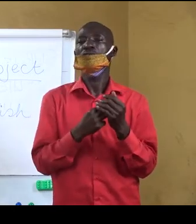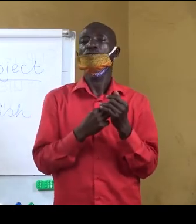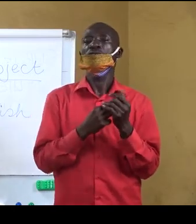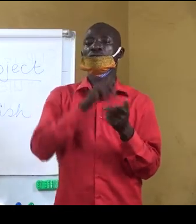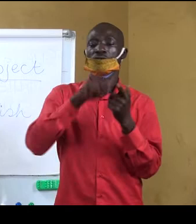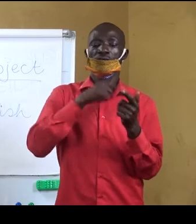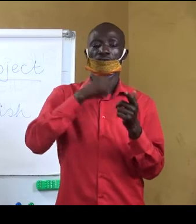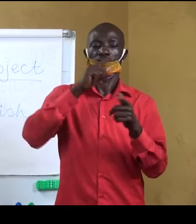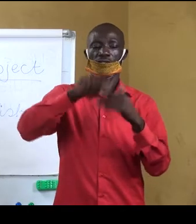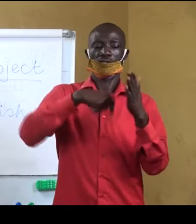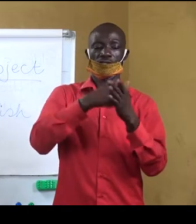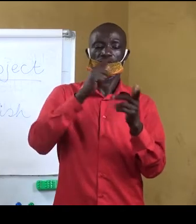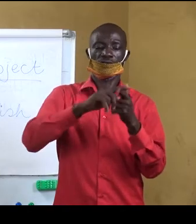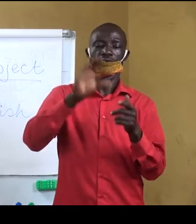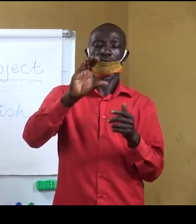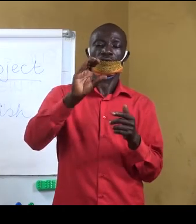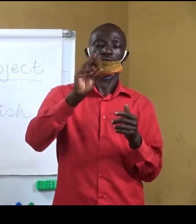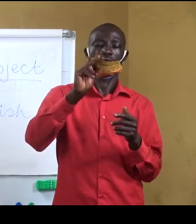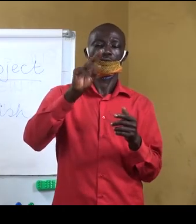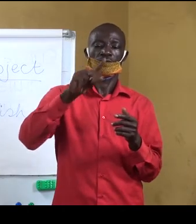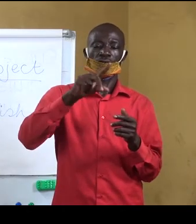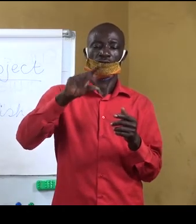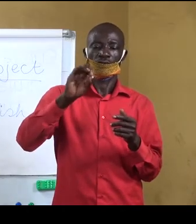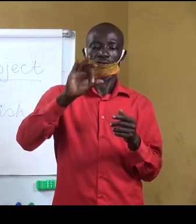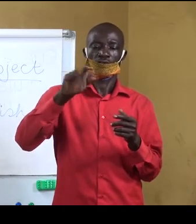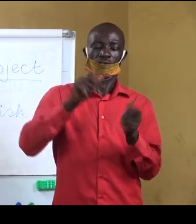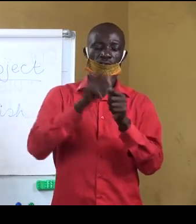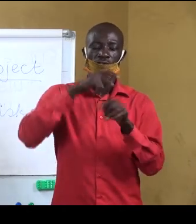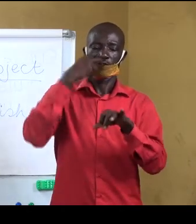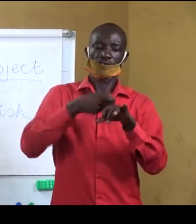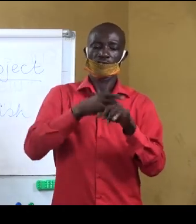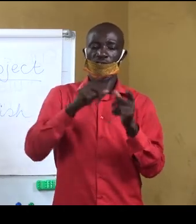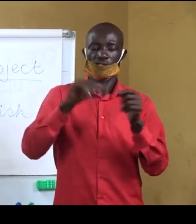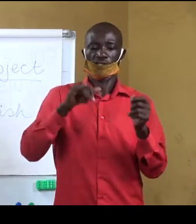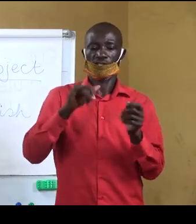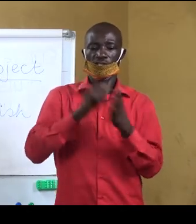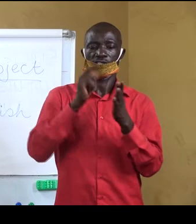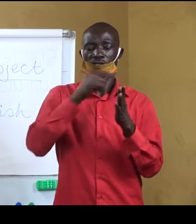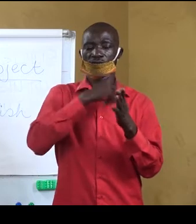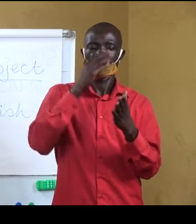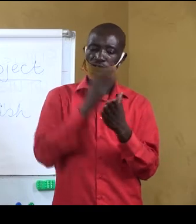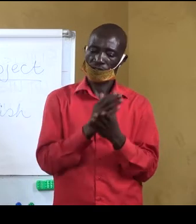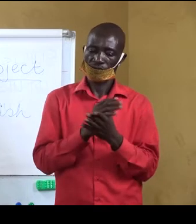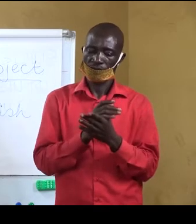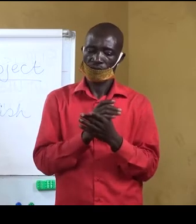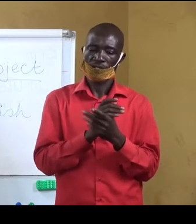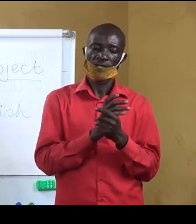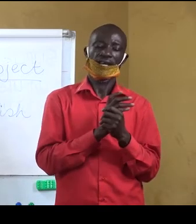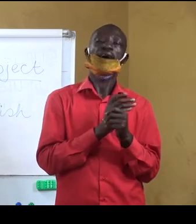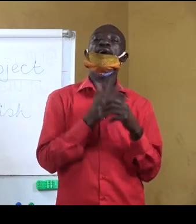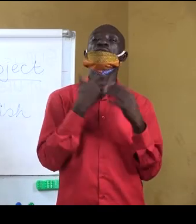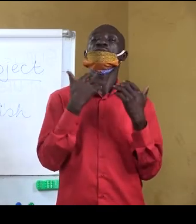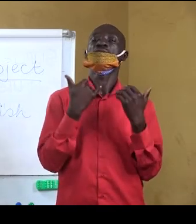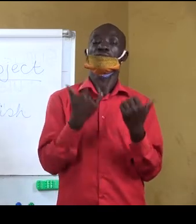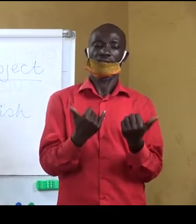When we got to complex sentences, that is where we made a pause and did not continue to compound complex